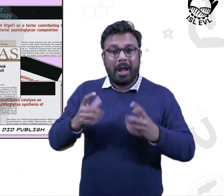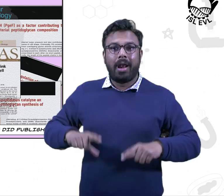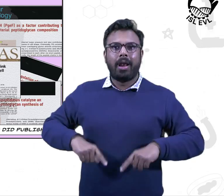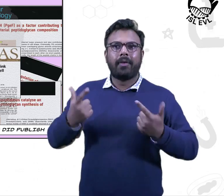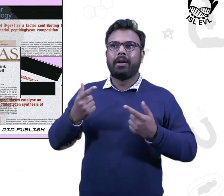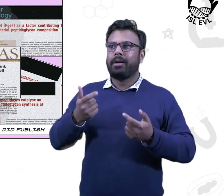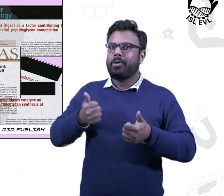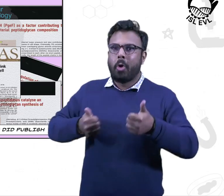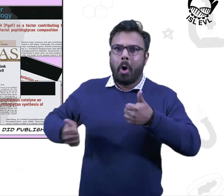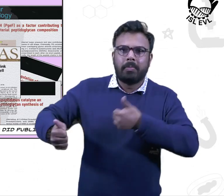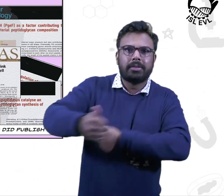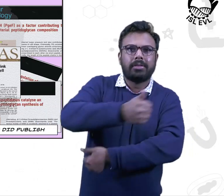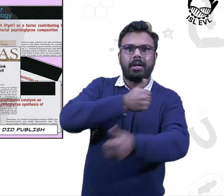academia,